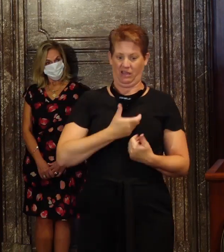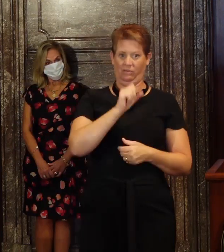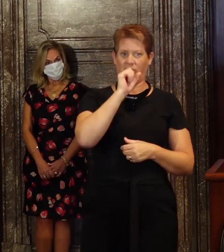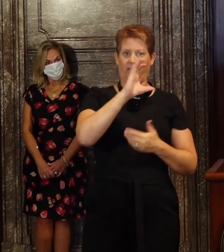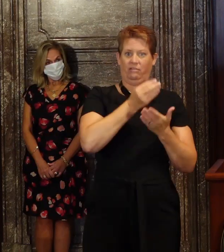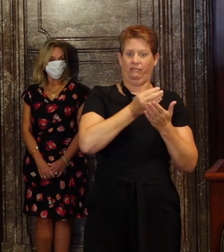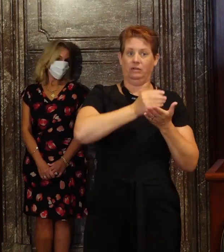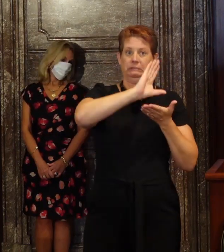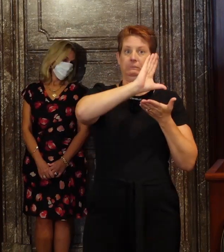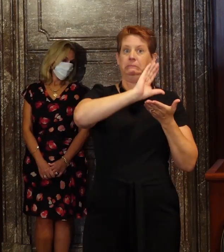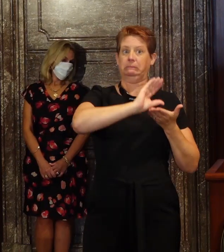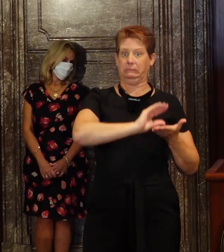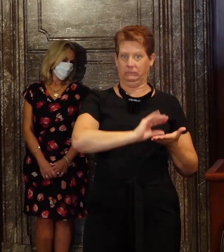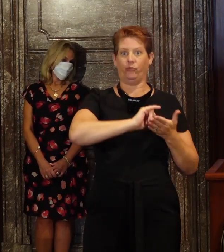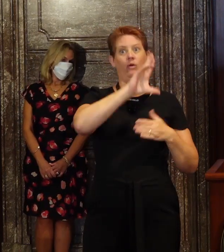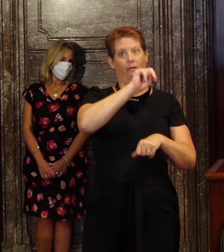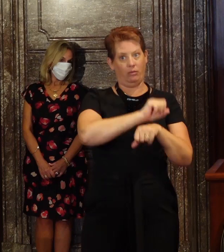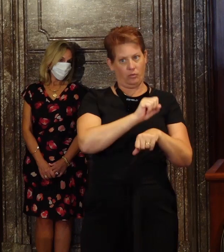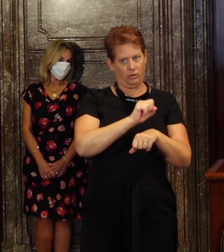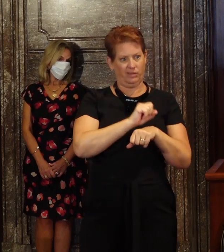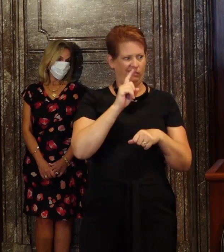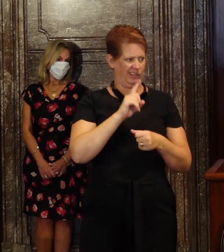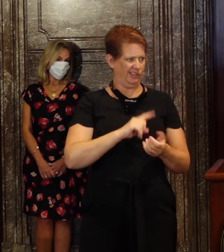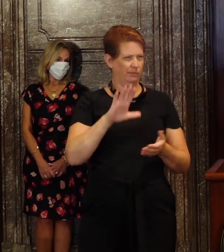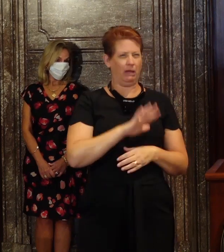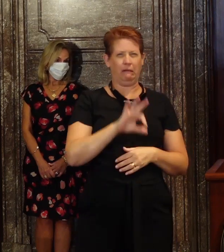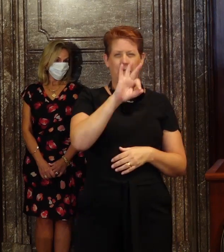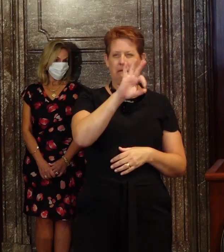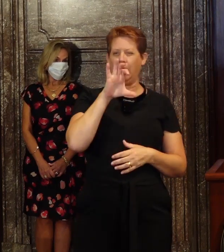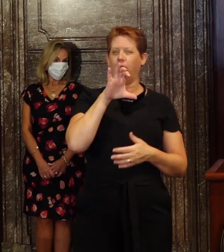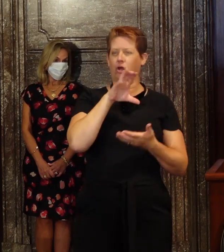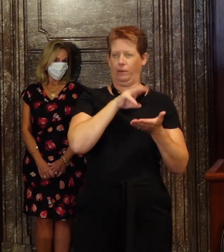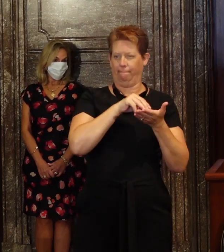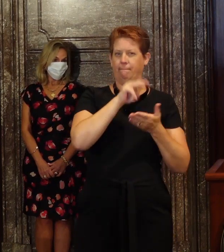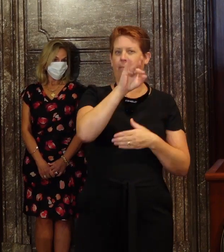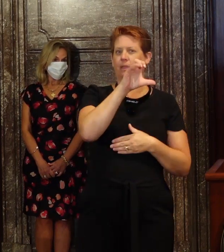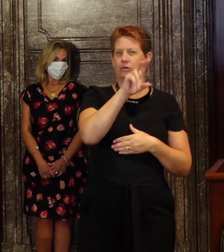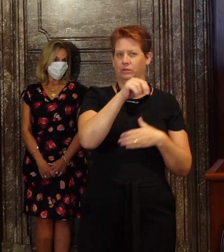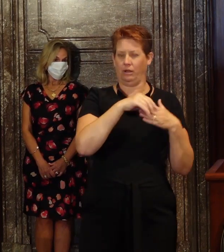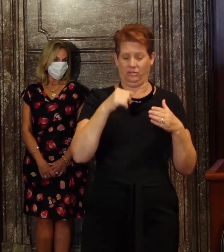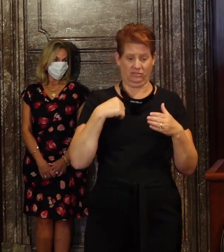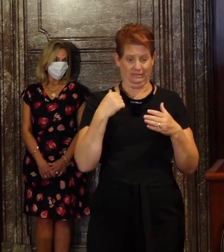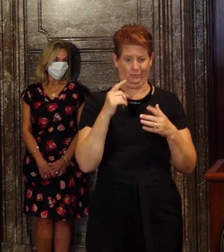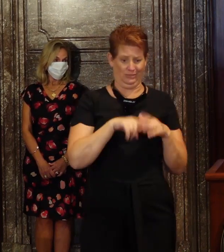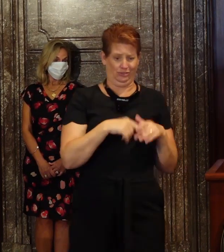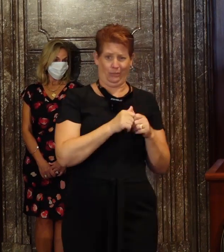that unemployment insurance fund about $900 million or maybe more, and we only started with